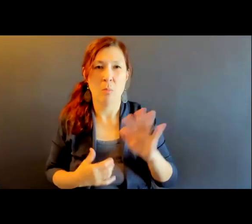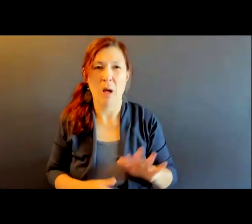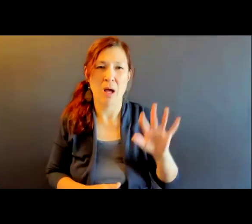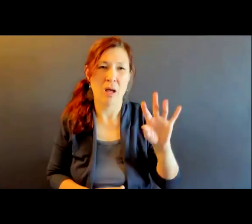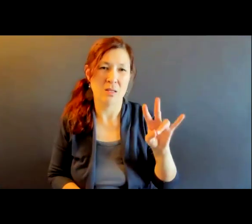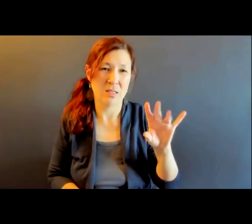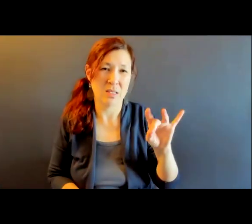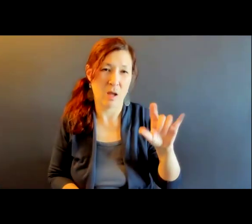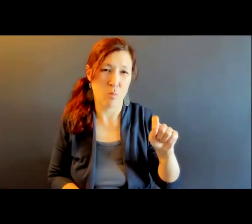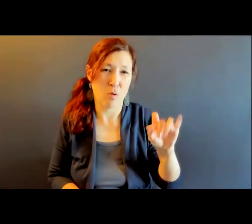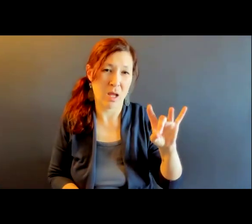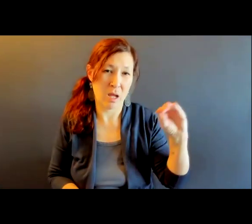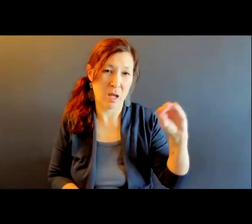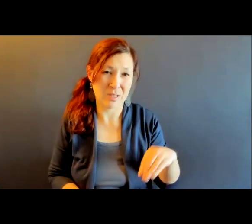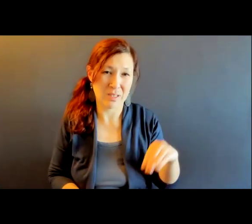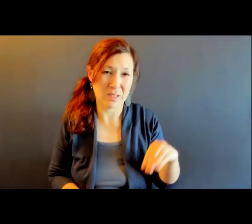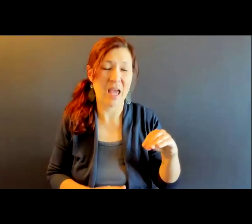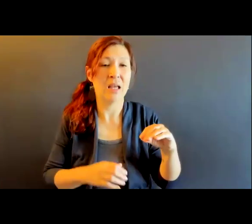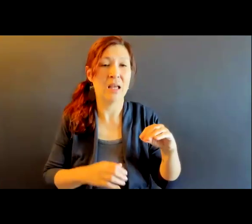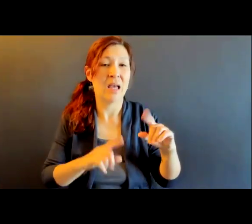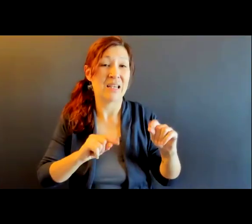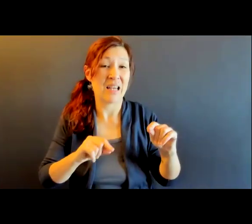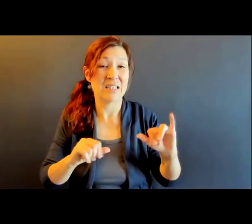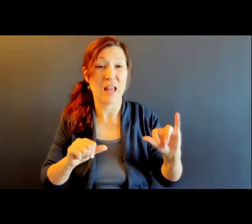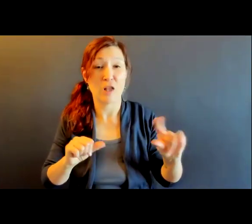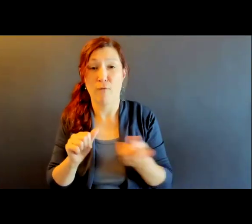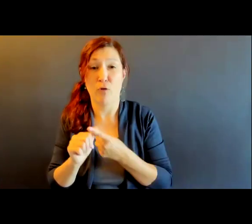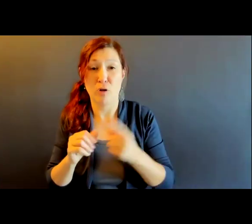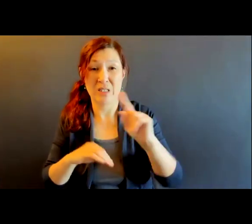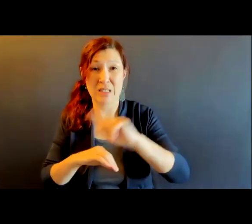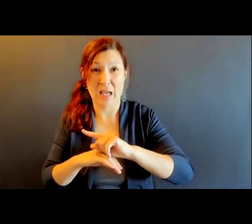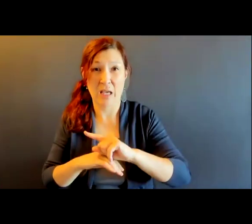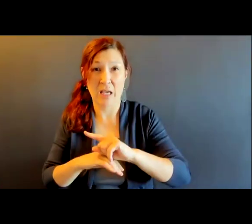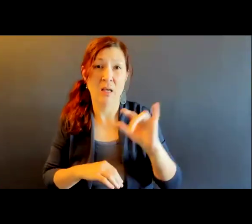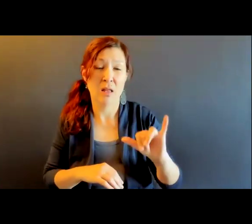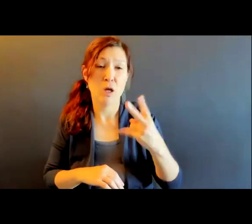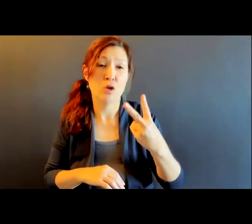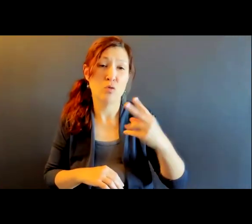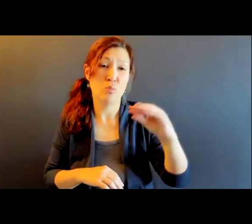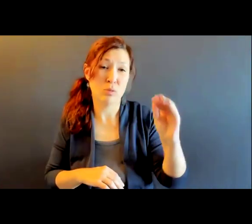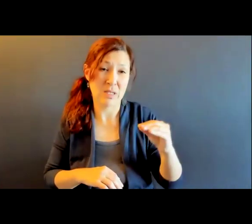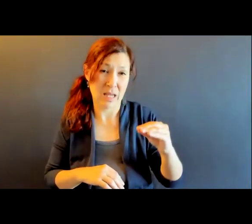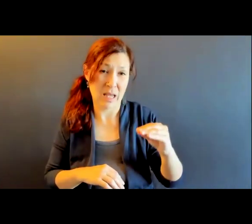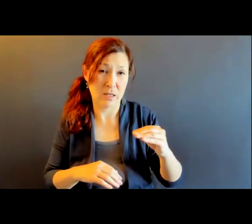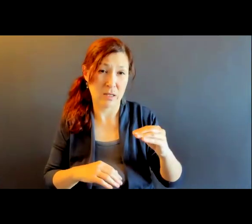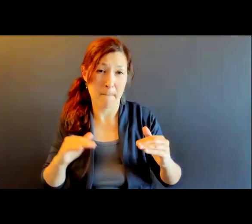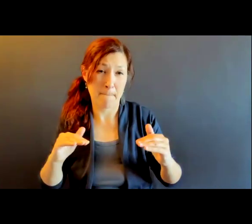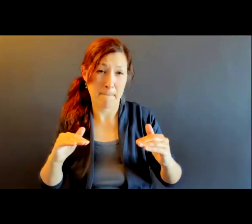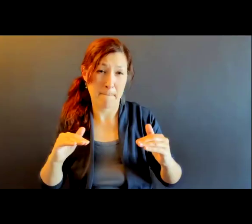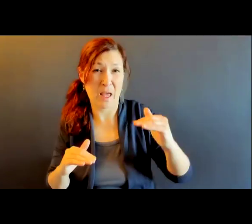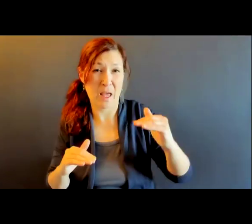78.8% attendance on the first day of school. That was 2 points higher than the previous year. That's not a small